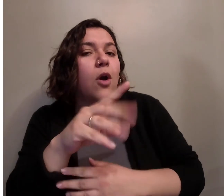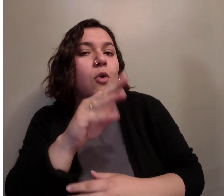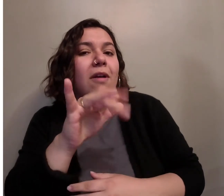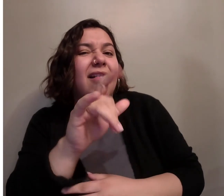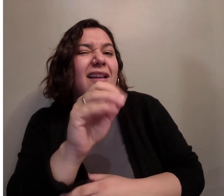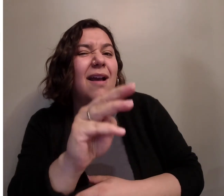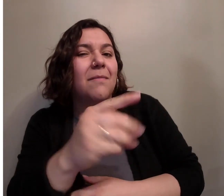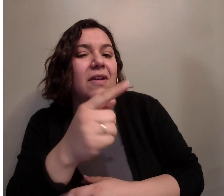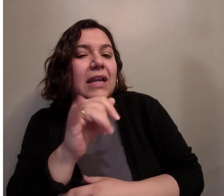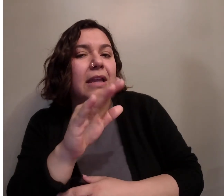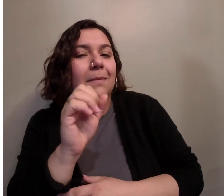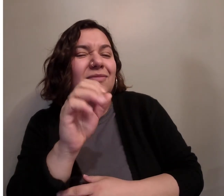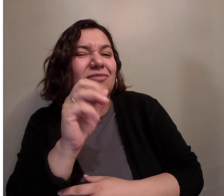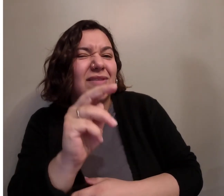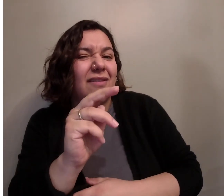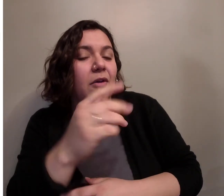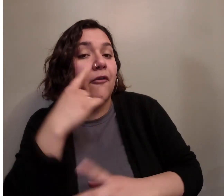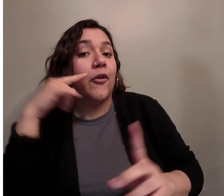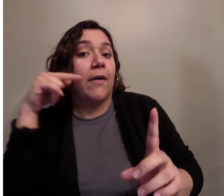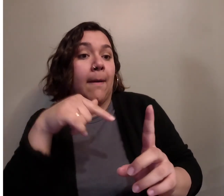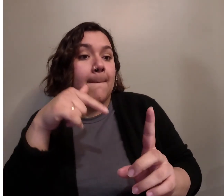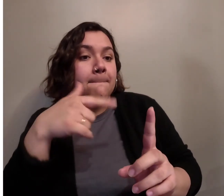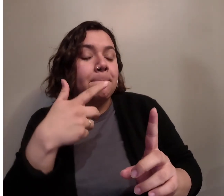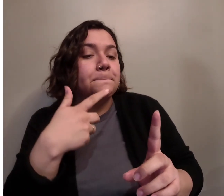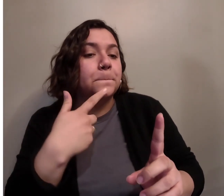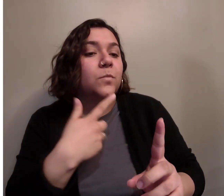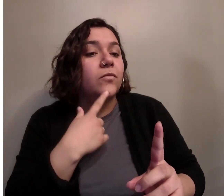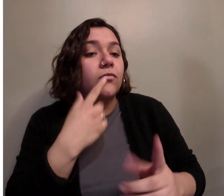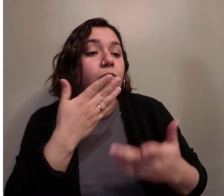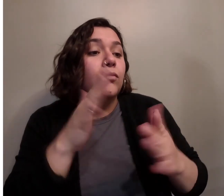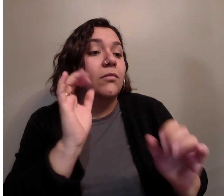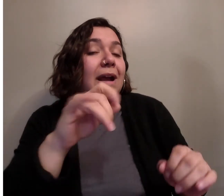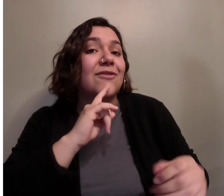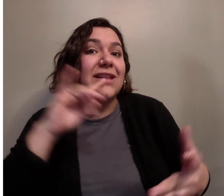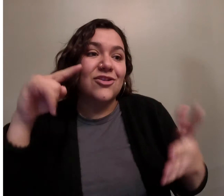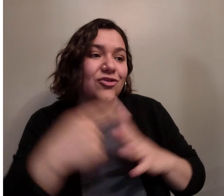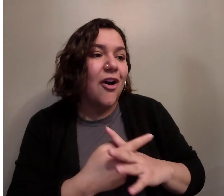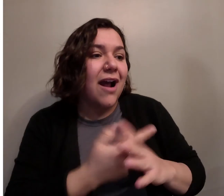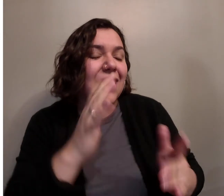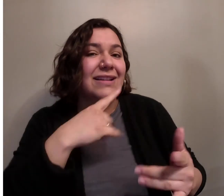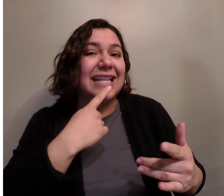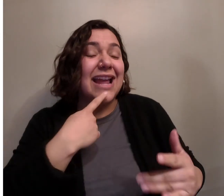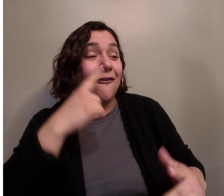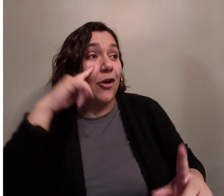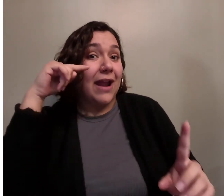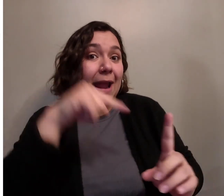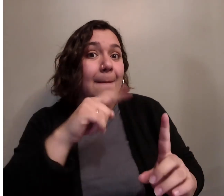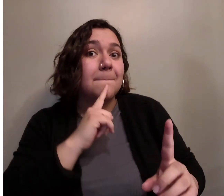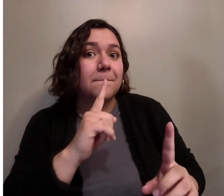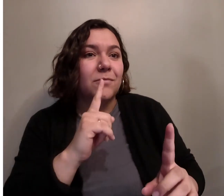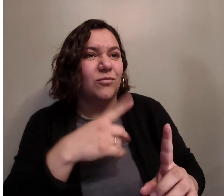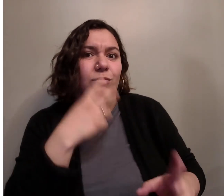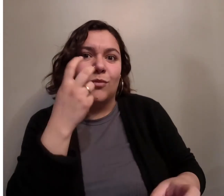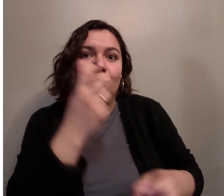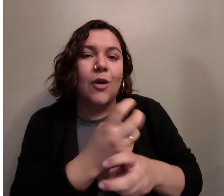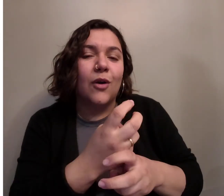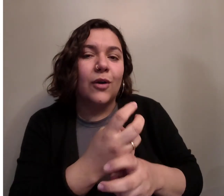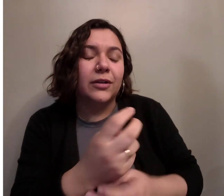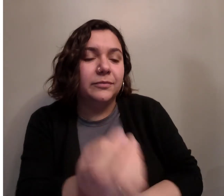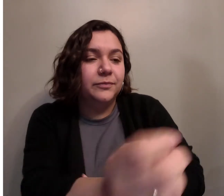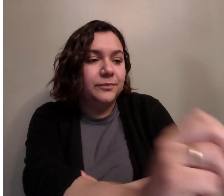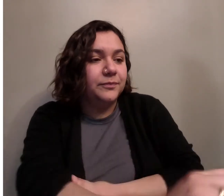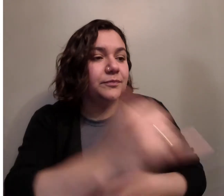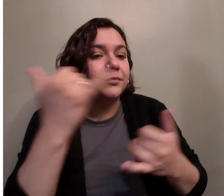on FaceTime with William Gibson, and for him, and in a way I can jump in that way by saying for him